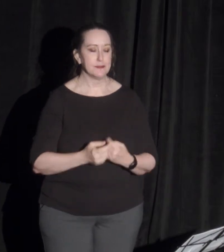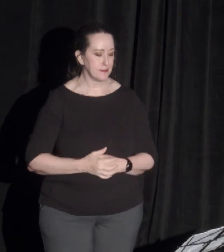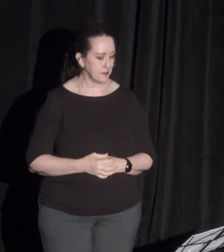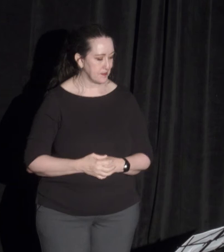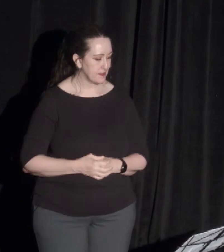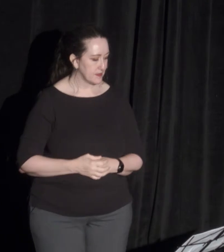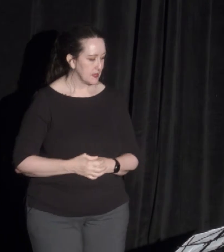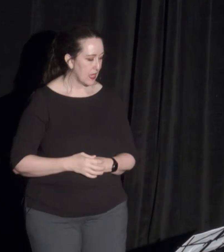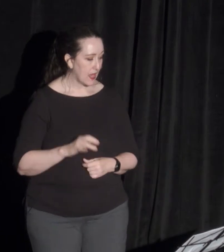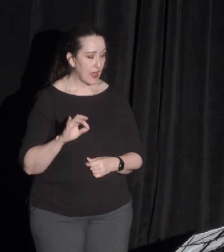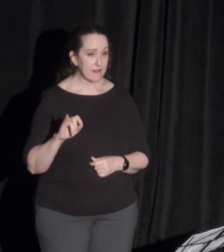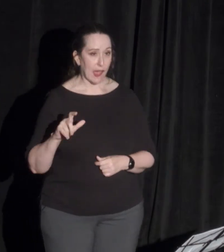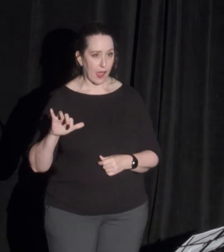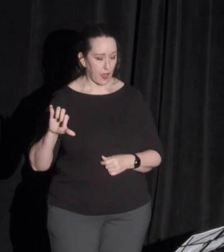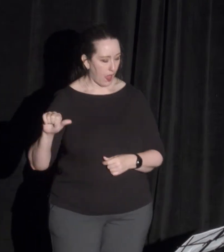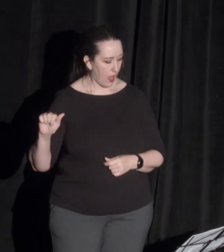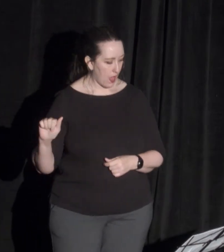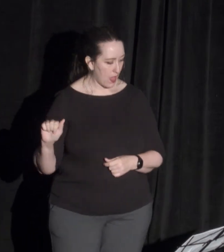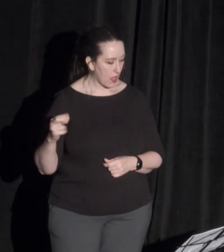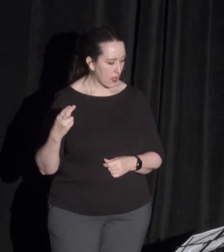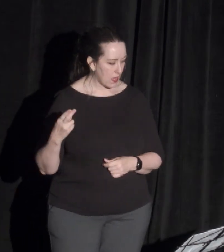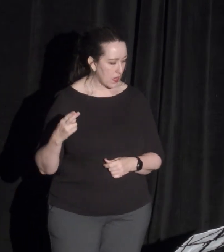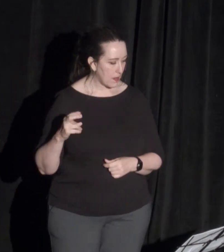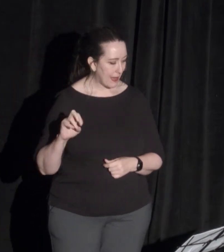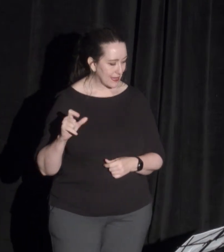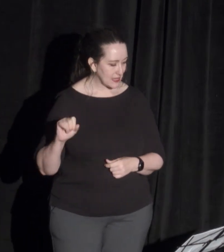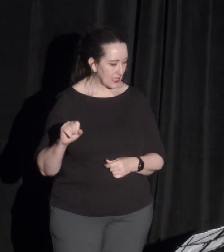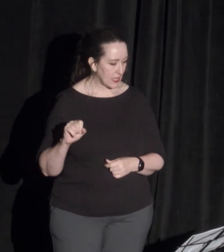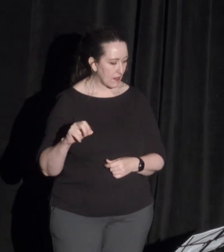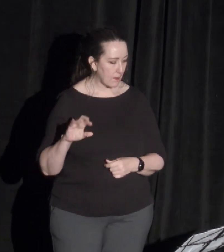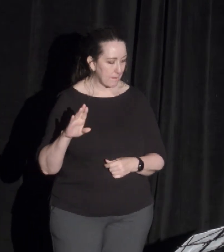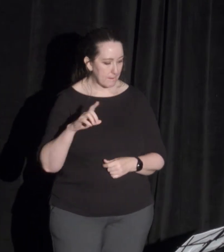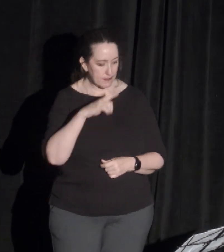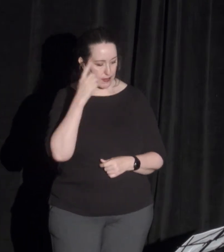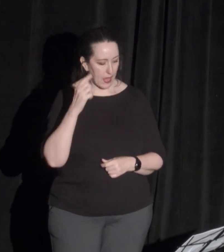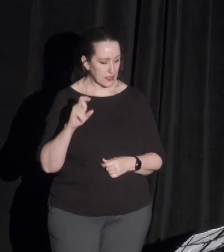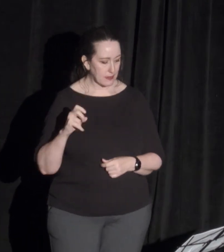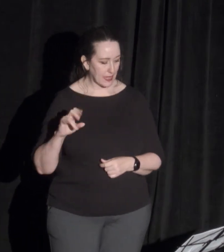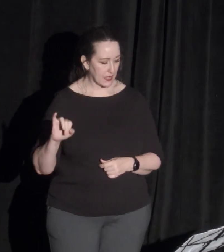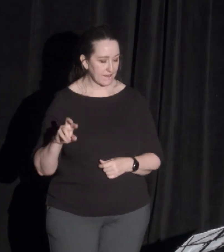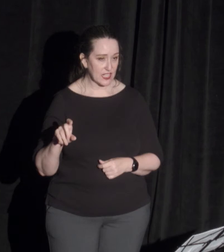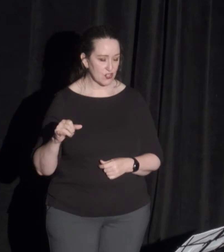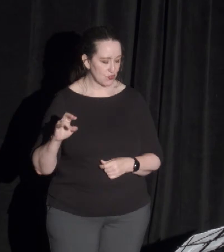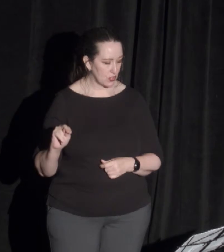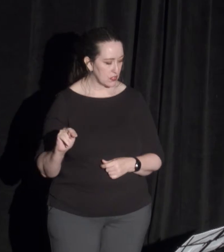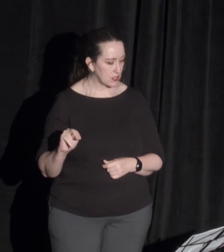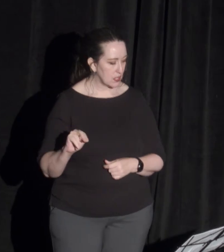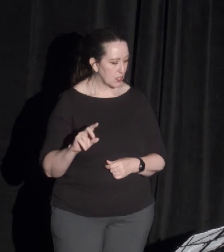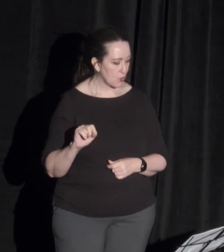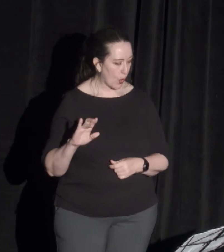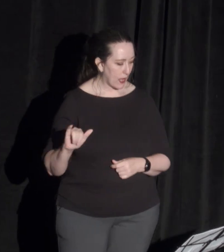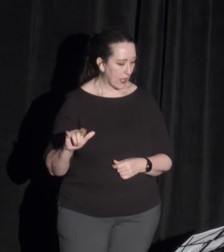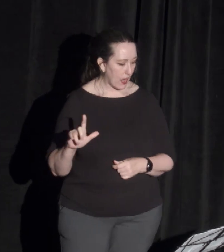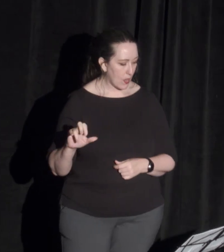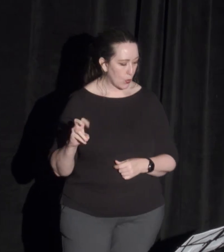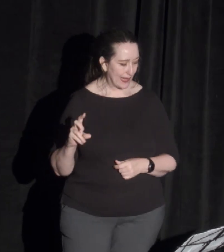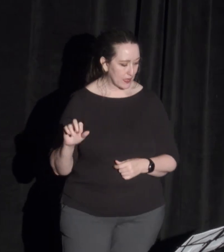Faya, magazine of Black speculative fiction, publisher Troy L. Wiggins, executive editor